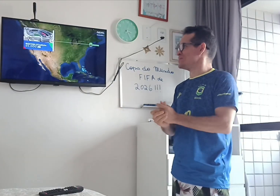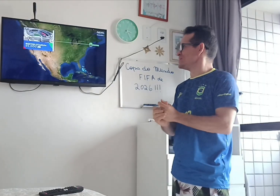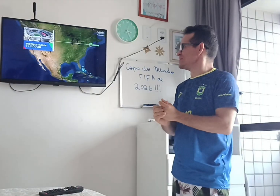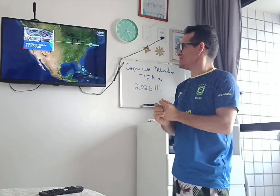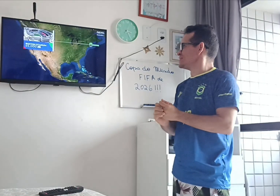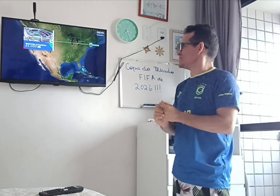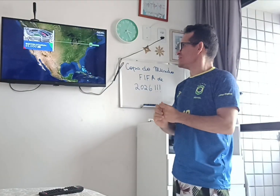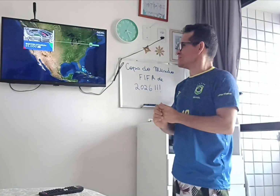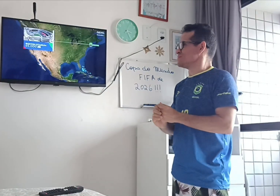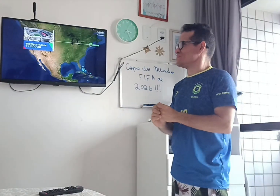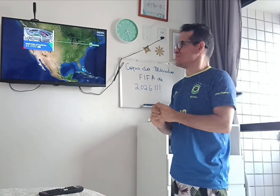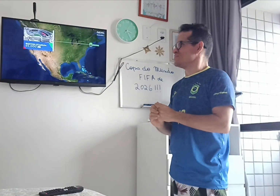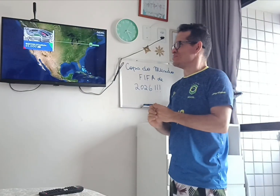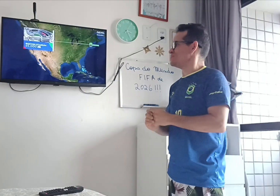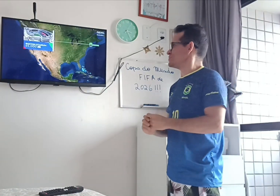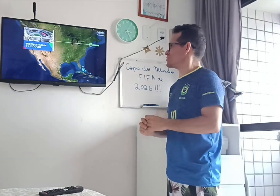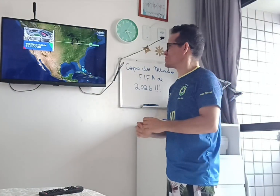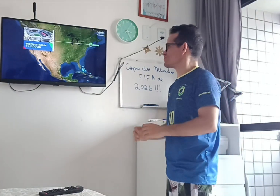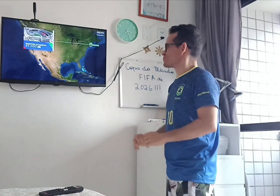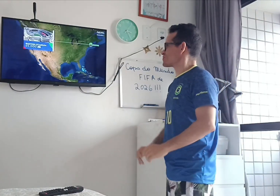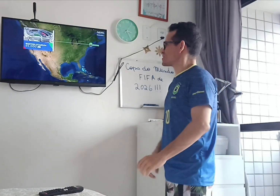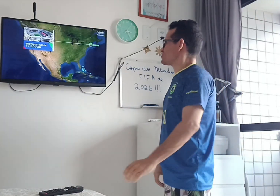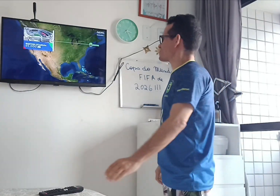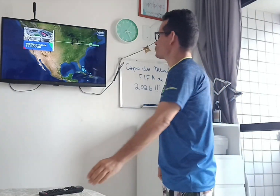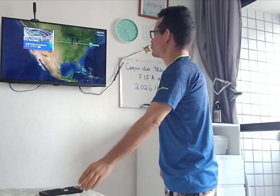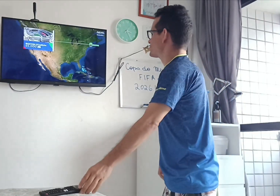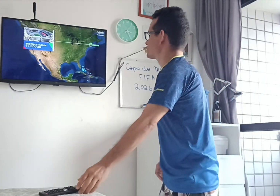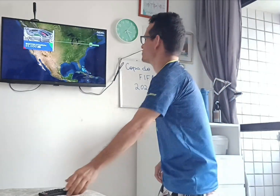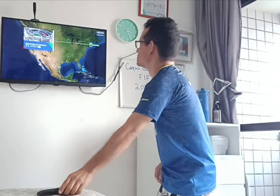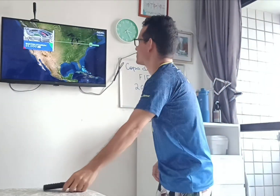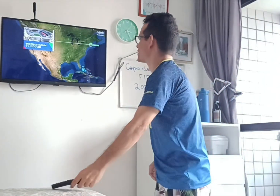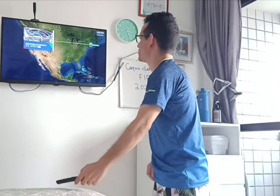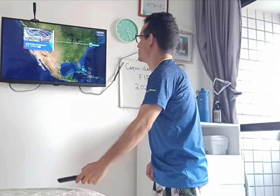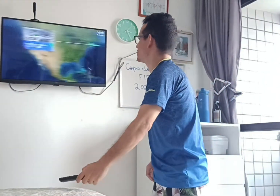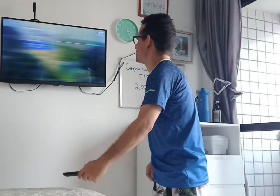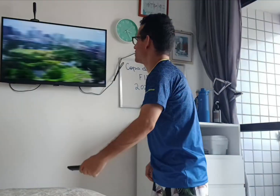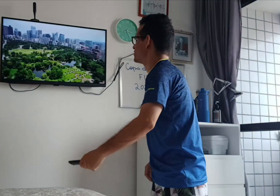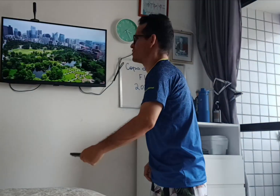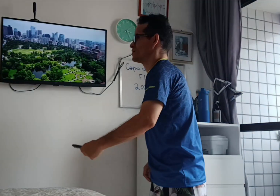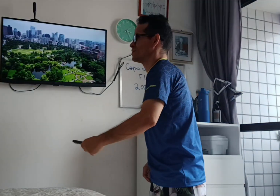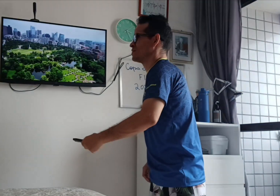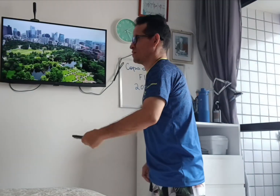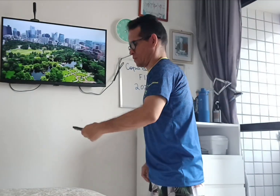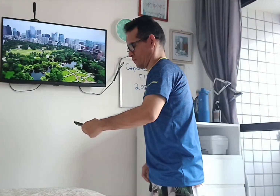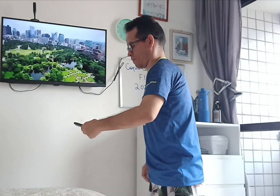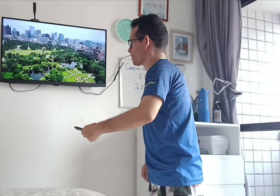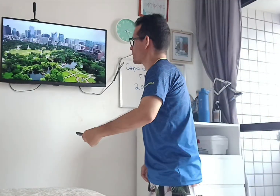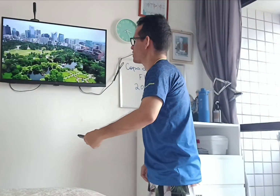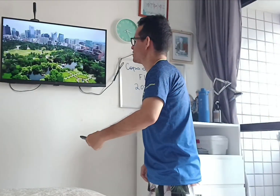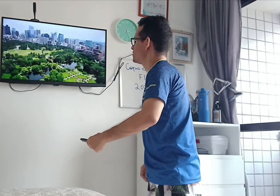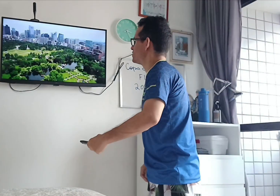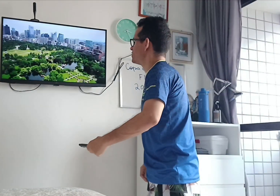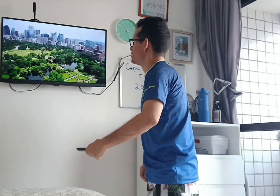Stadium, capacity 65,000, Boston. Boston is a cultural and historical hub of